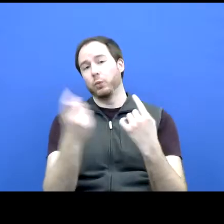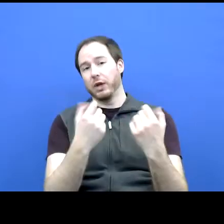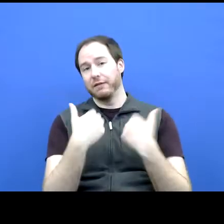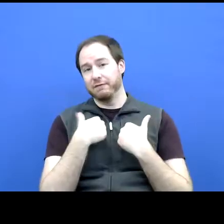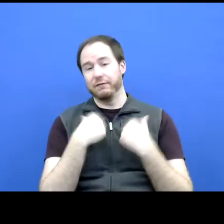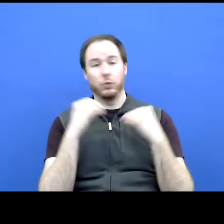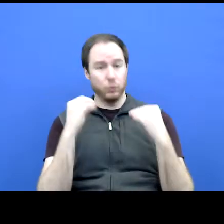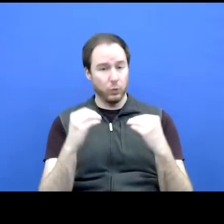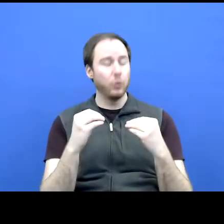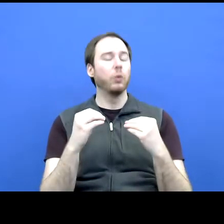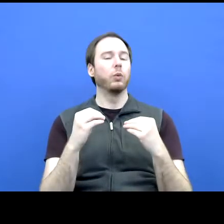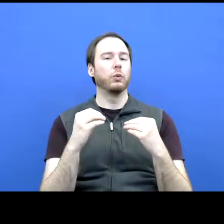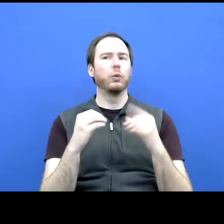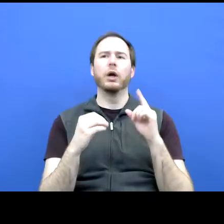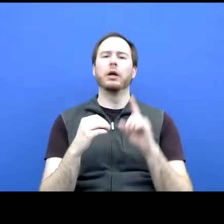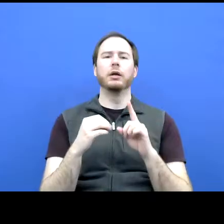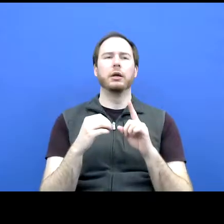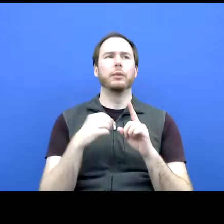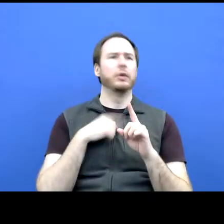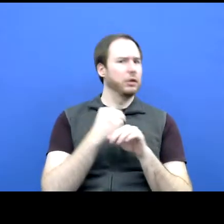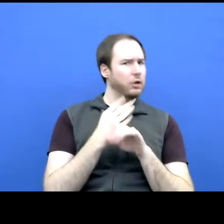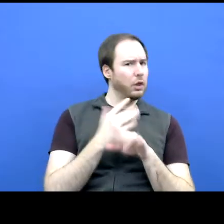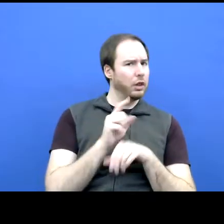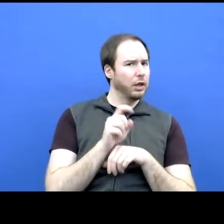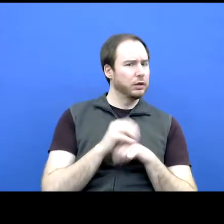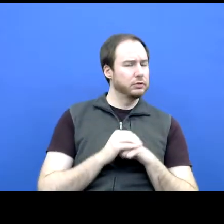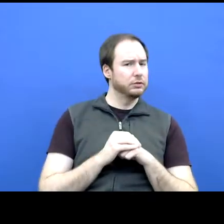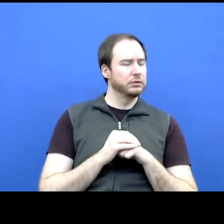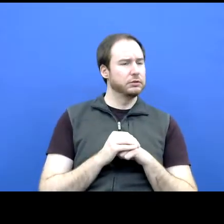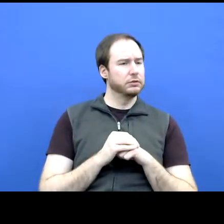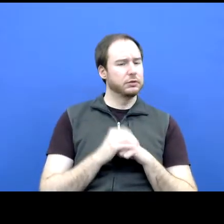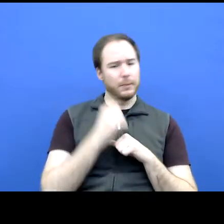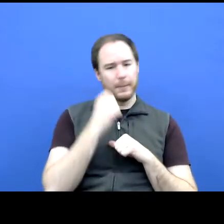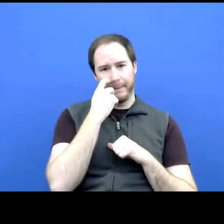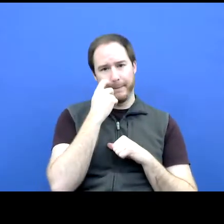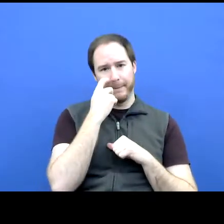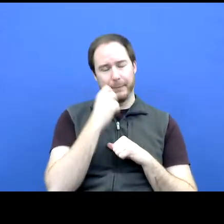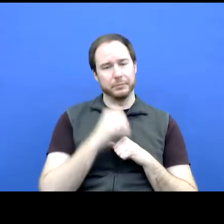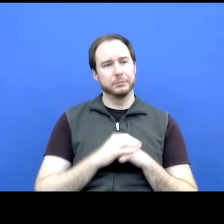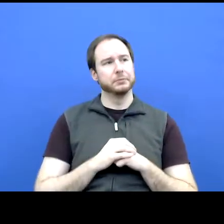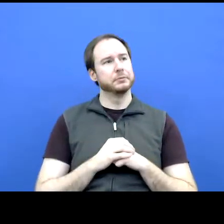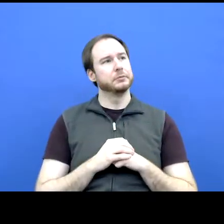And hearing and seeing none, well, actually, let me check. Anyone online? Any questions online?